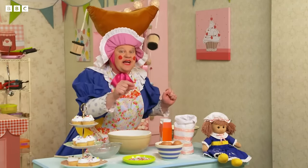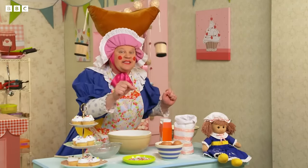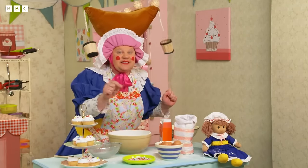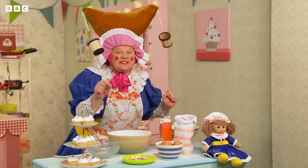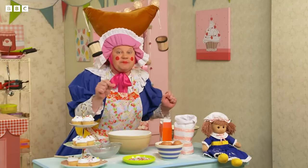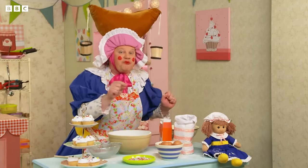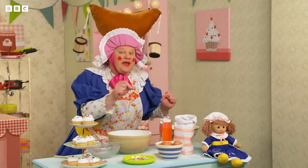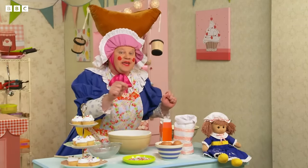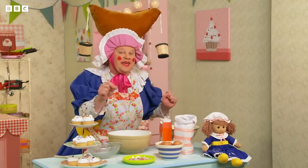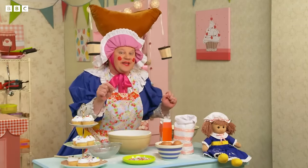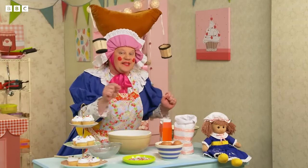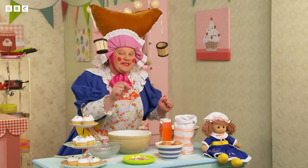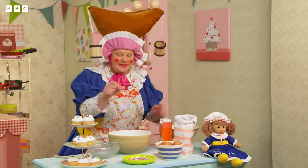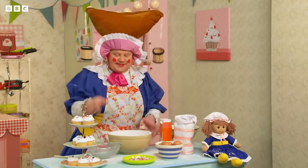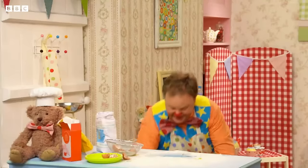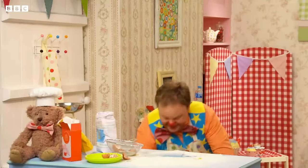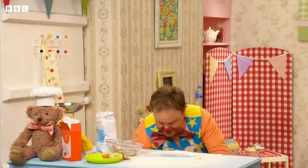dust sprinkles.